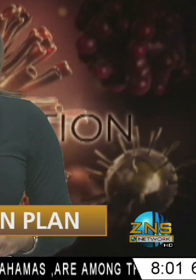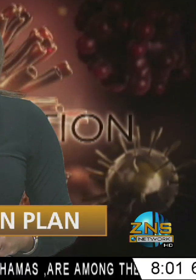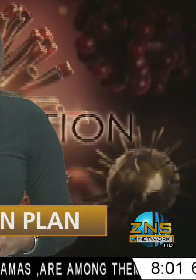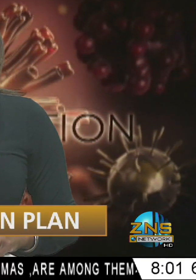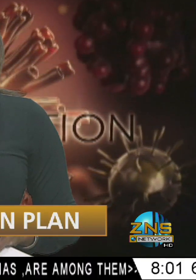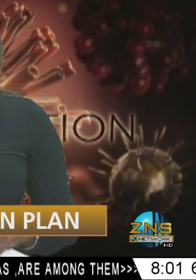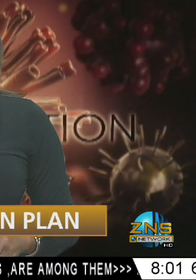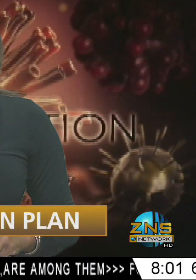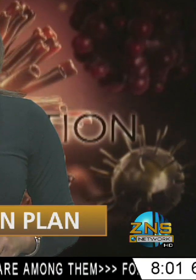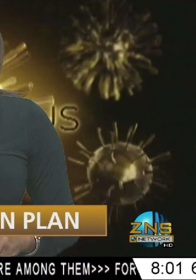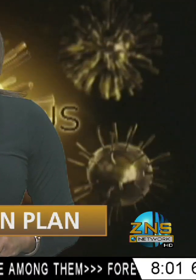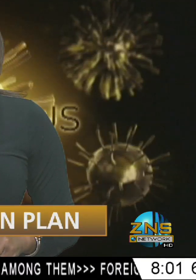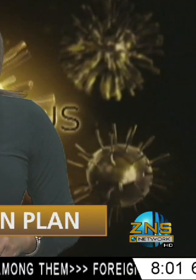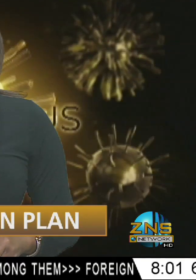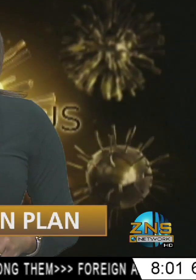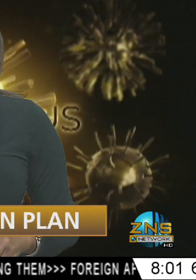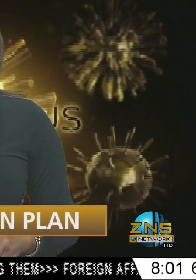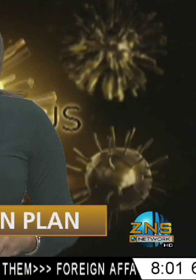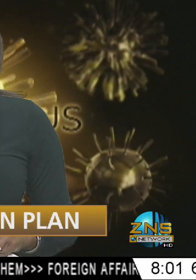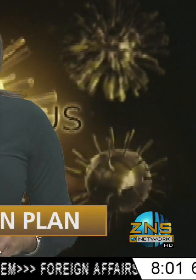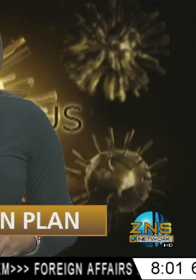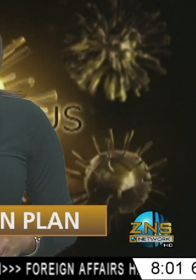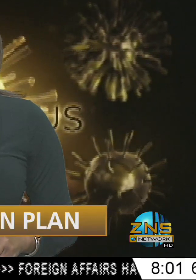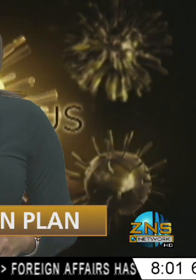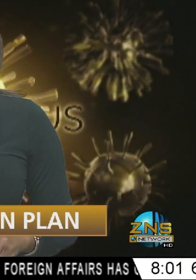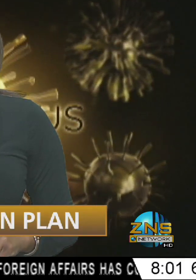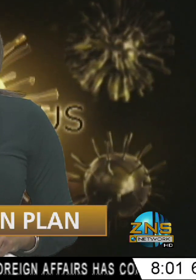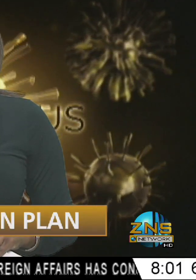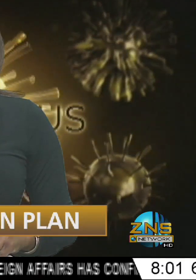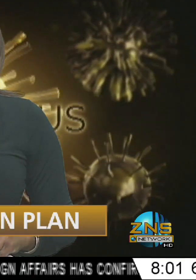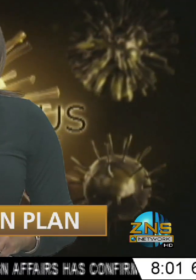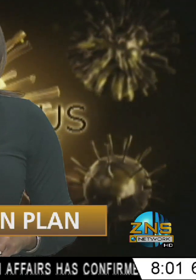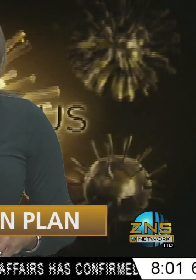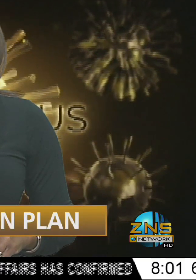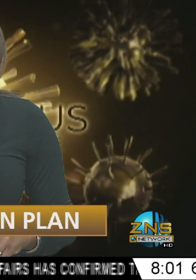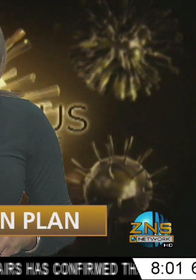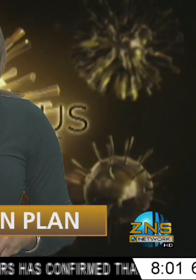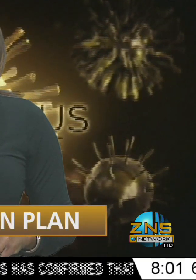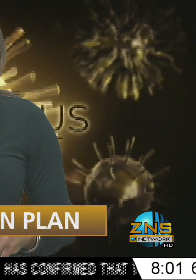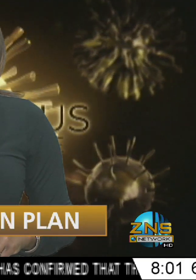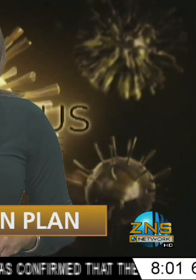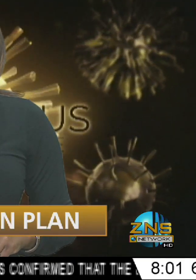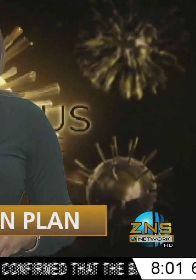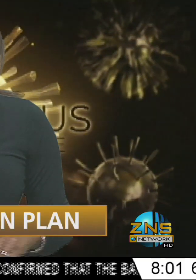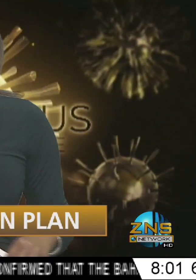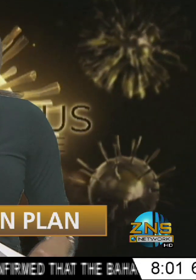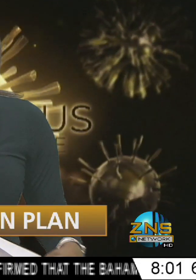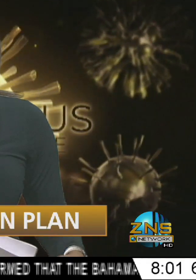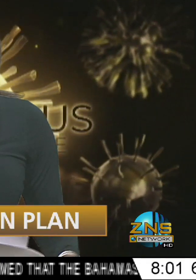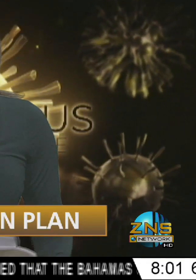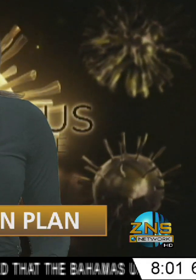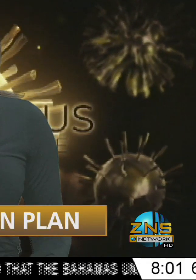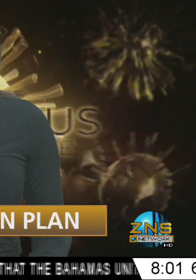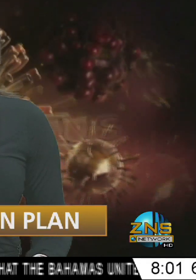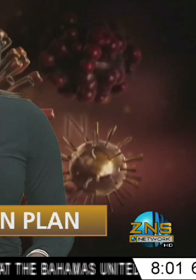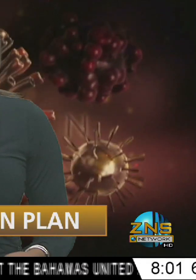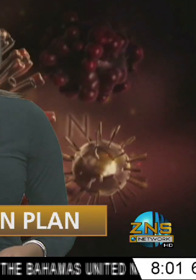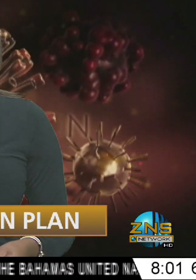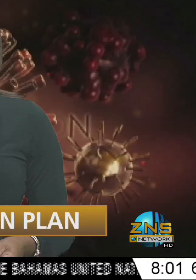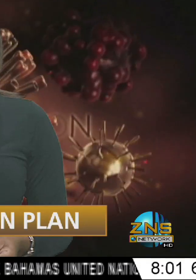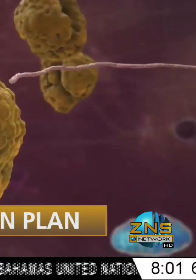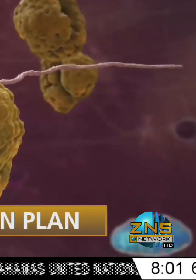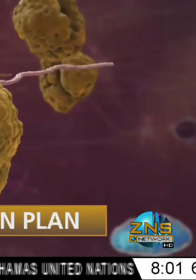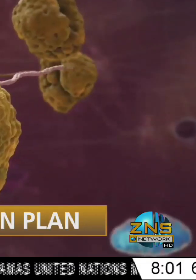this report, he also implores Bahamians and residents to be unified in responding to this global health